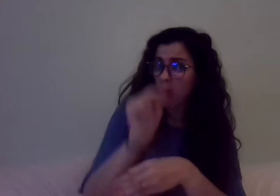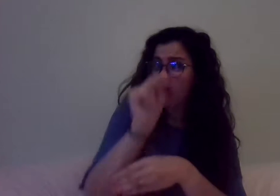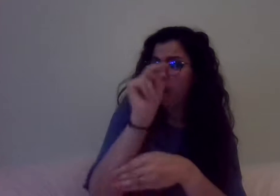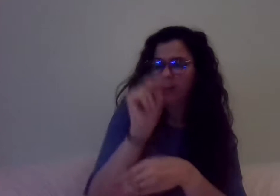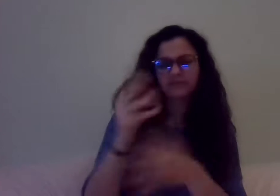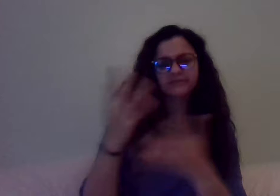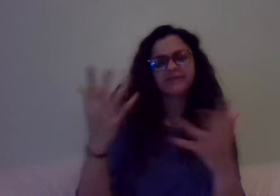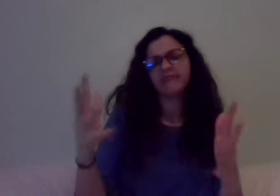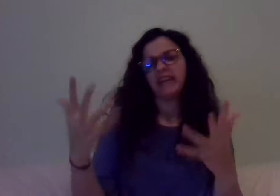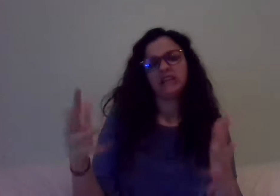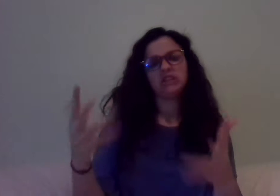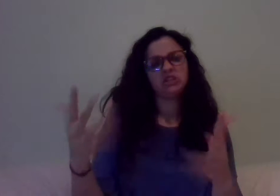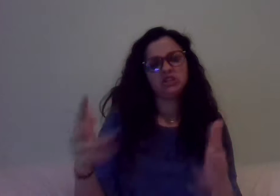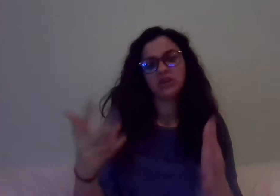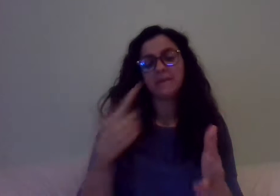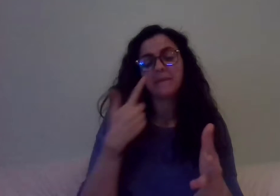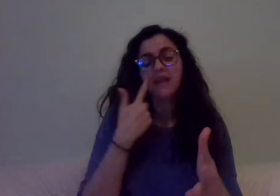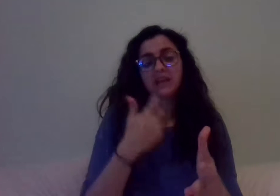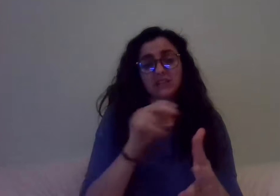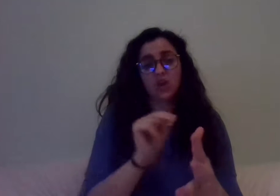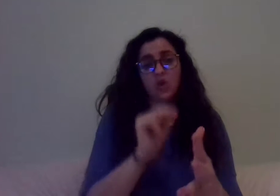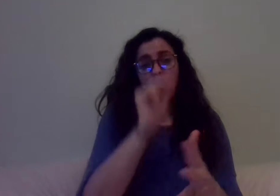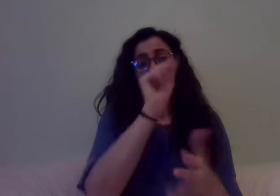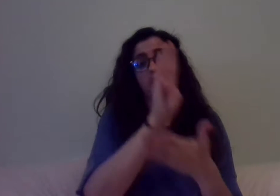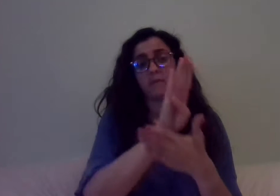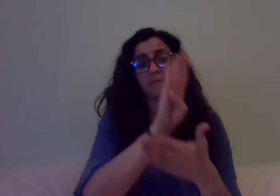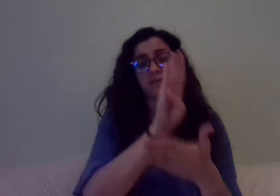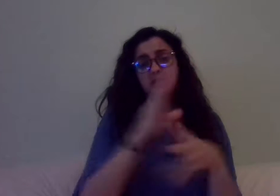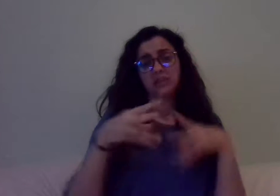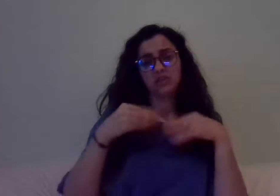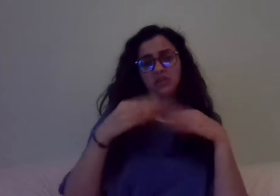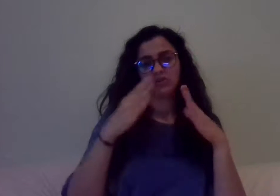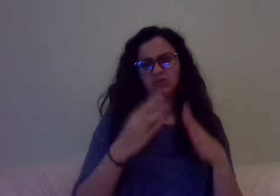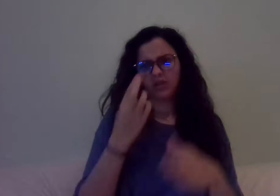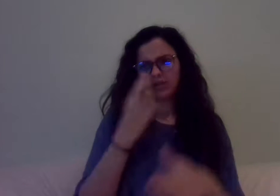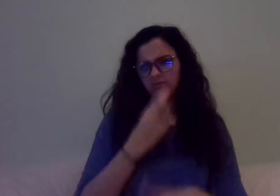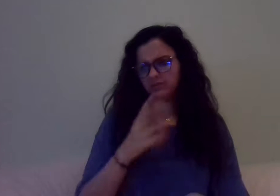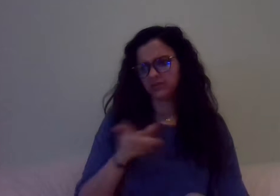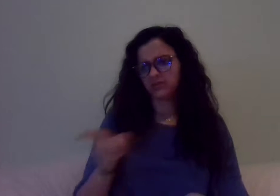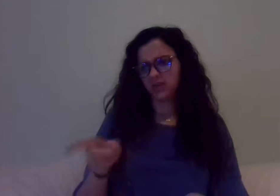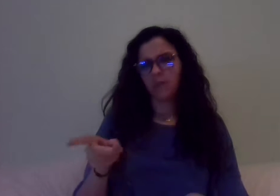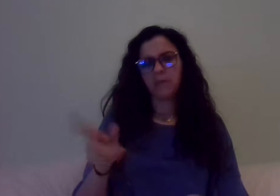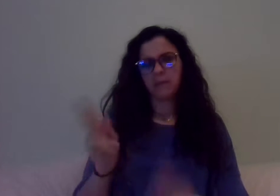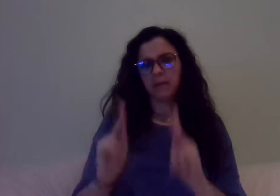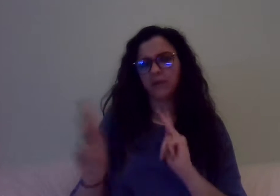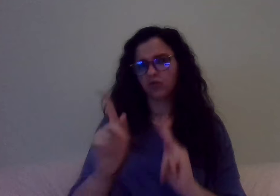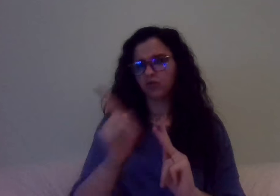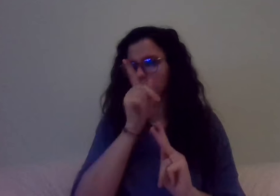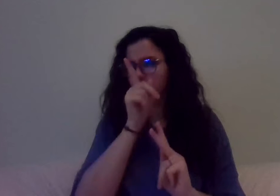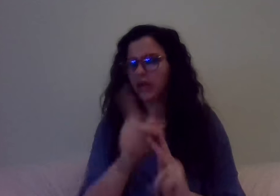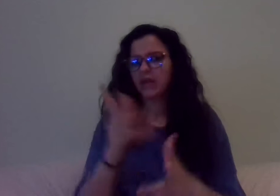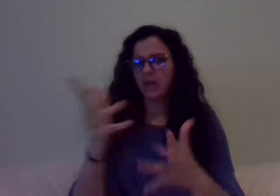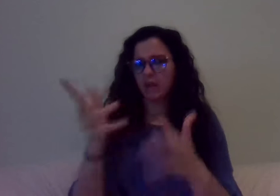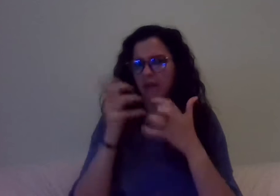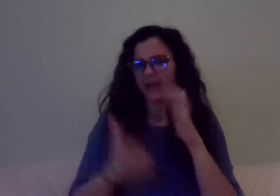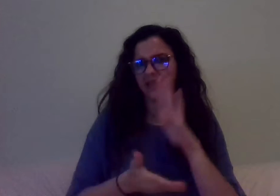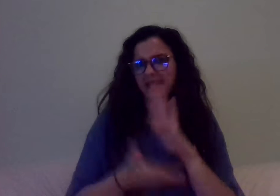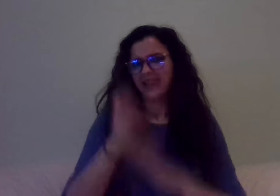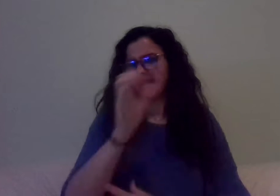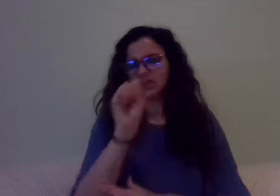north realized that there was such a desire to escape the south that there was no need to further incentivize the